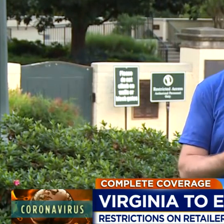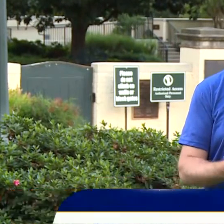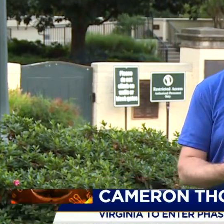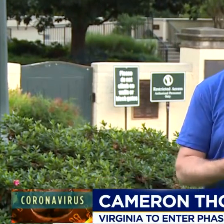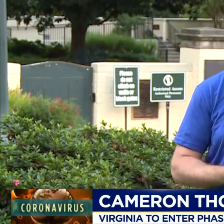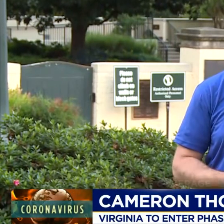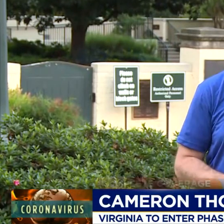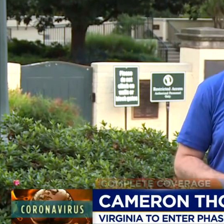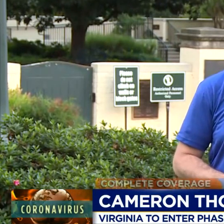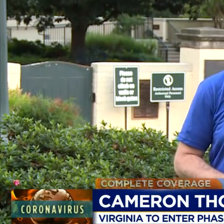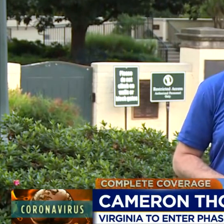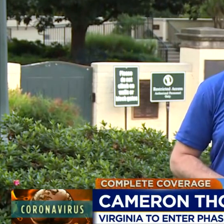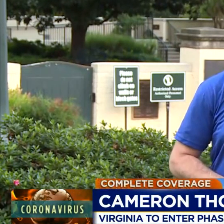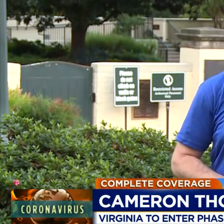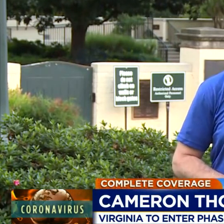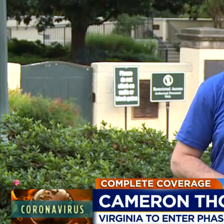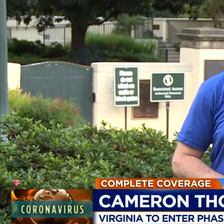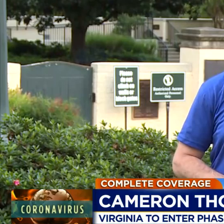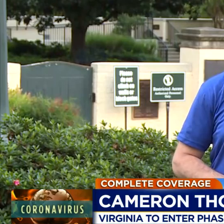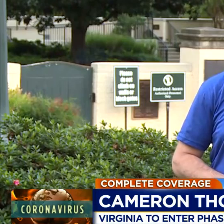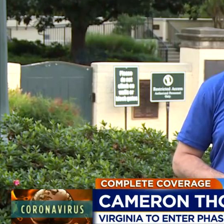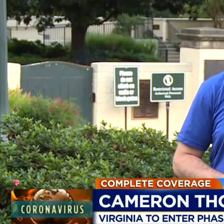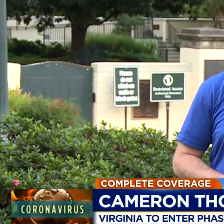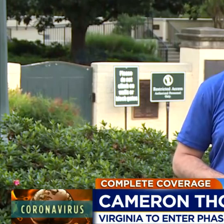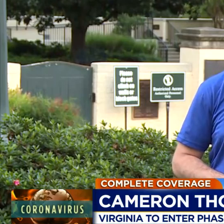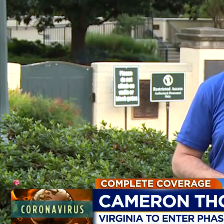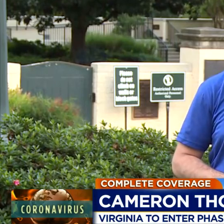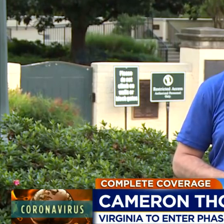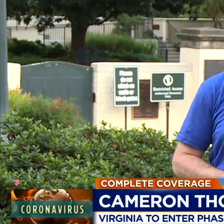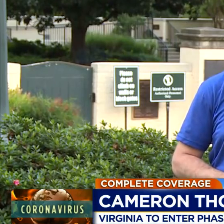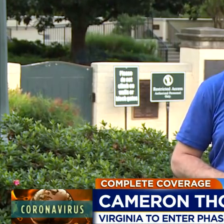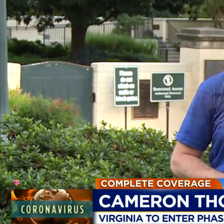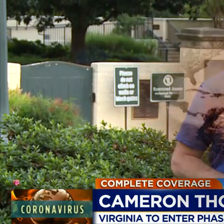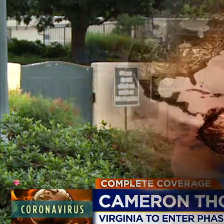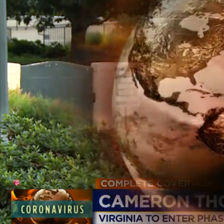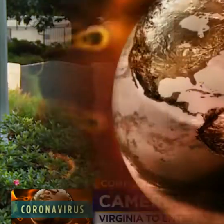comes after phase three. Working for you at the state capitol, Cameron Thompson, CBS 6 News.